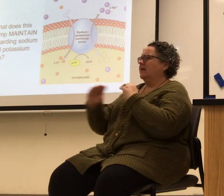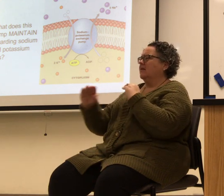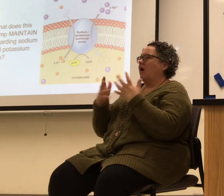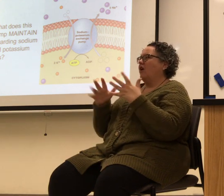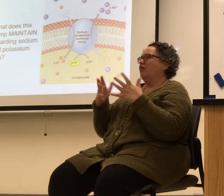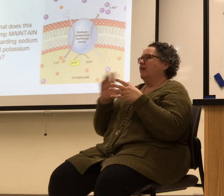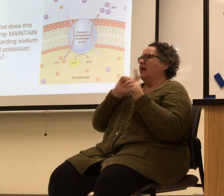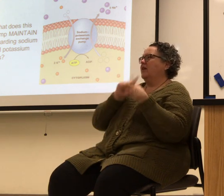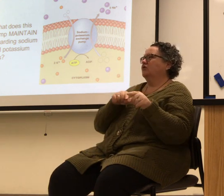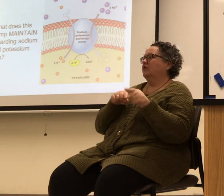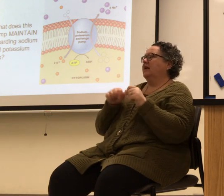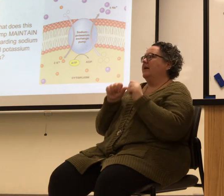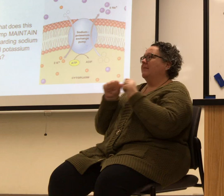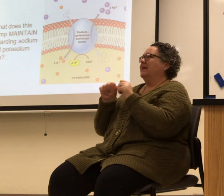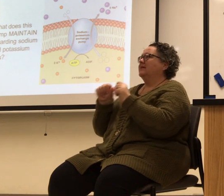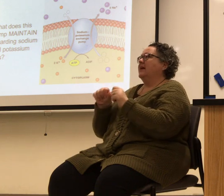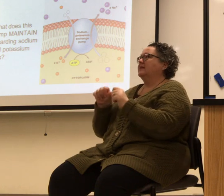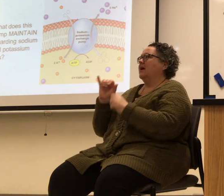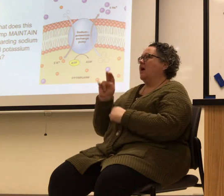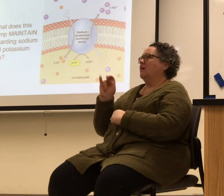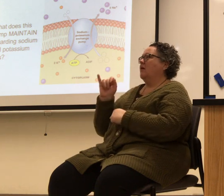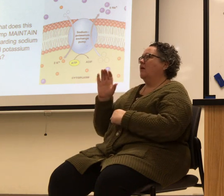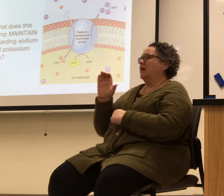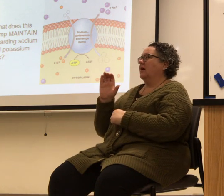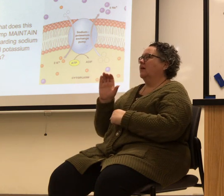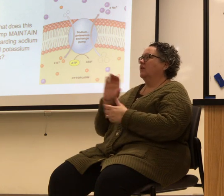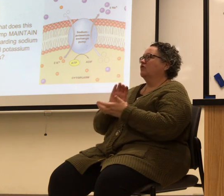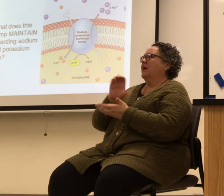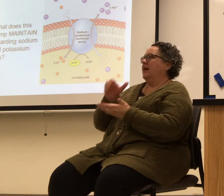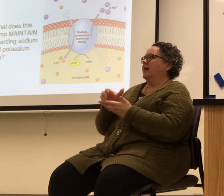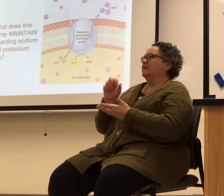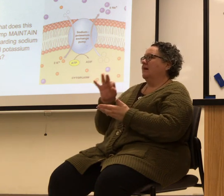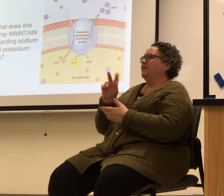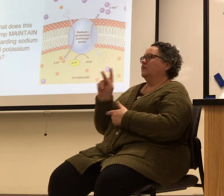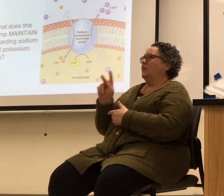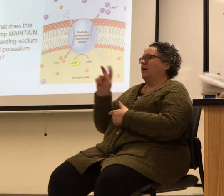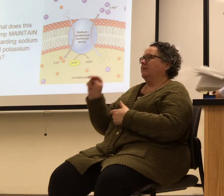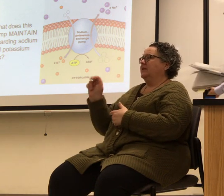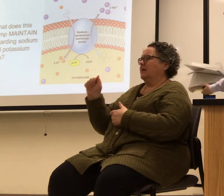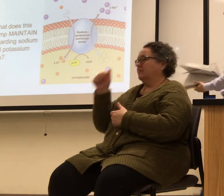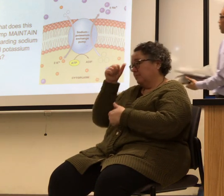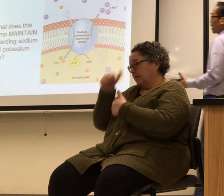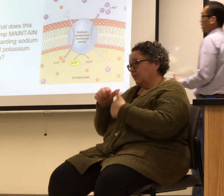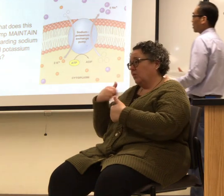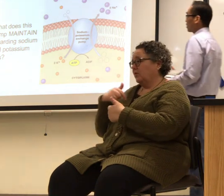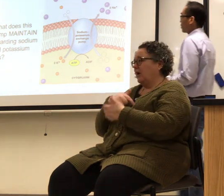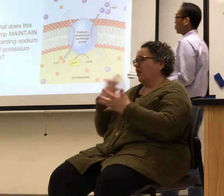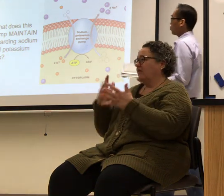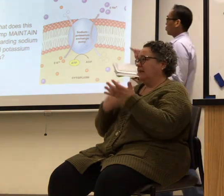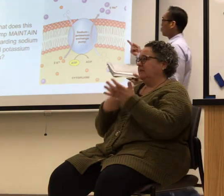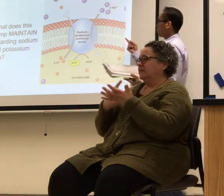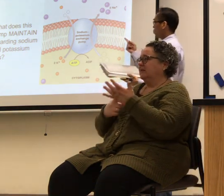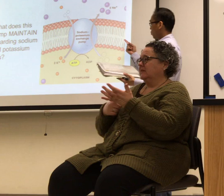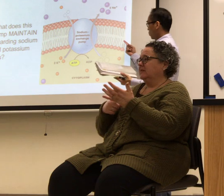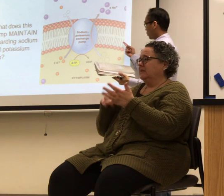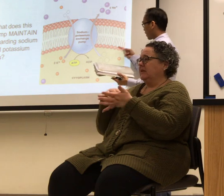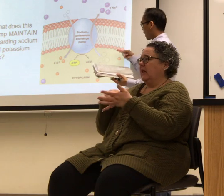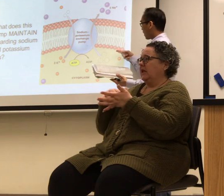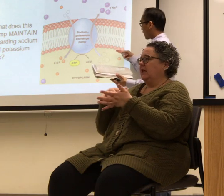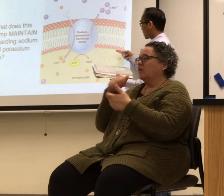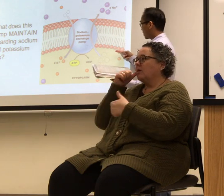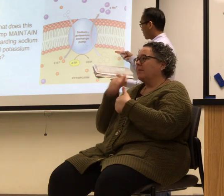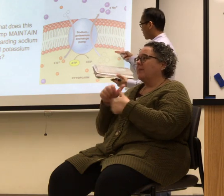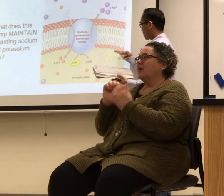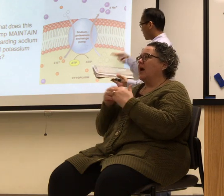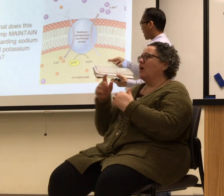It maintains the ionic gradients of sodium, potassium. We spend a lot of time studying this. Do you remember how it like, you're